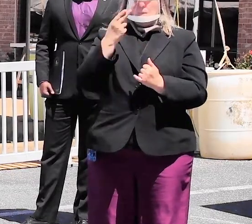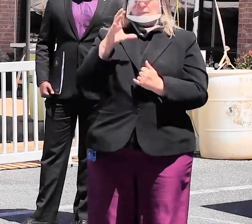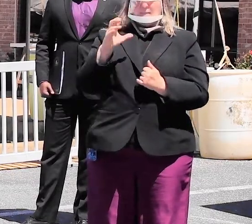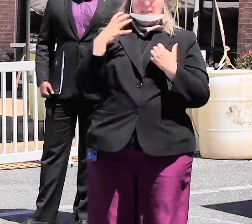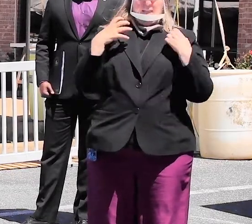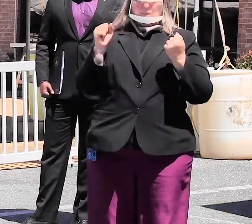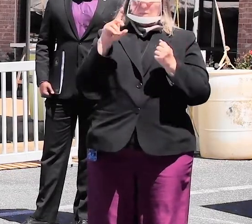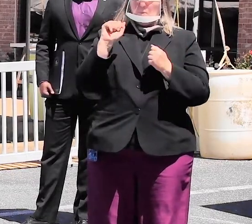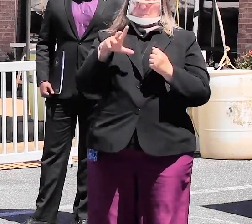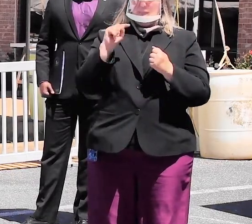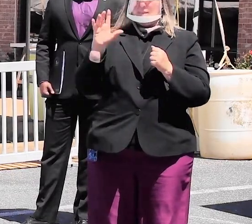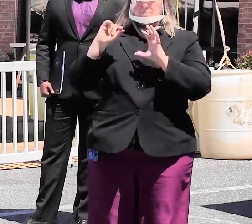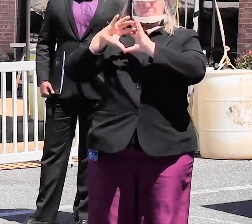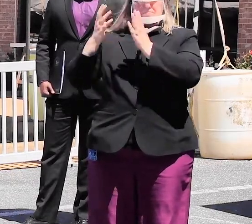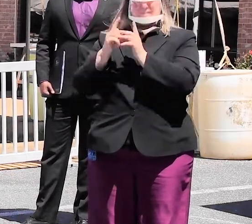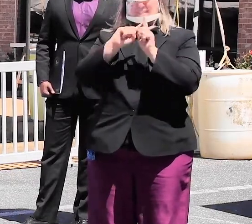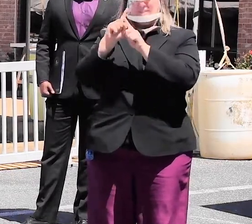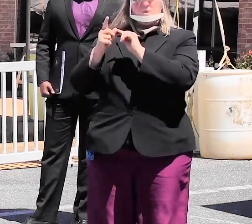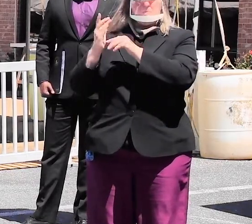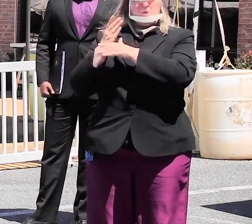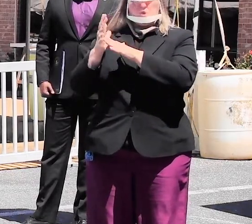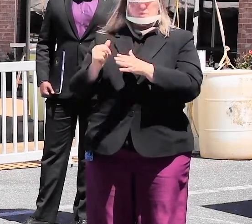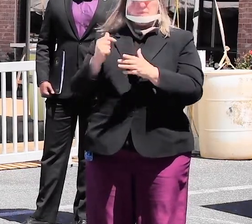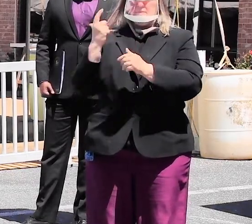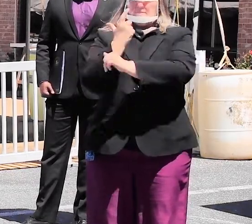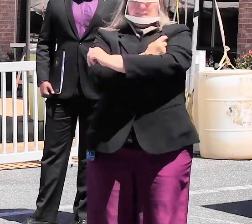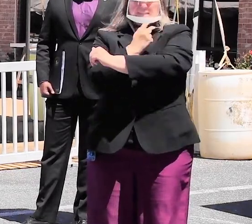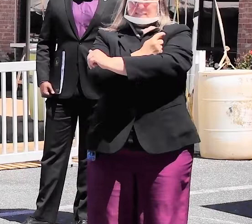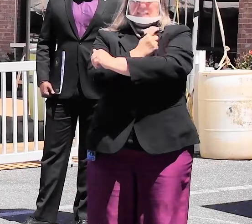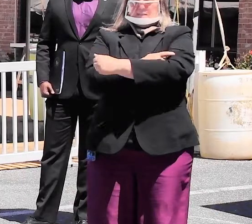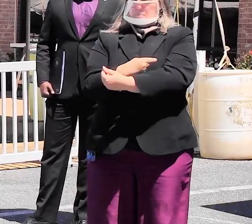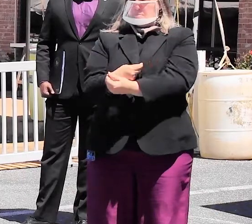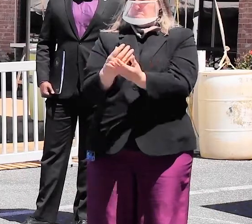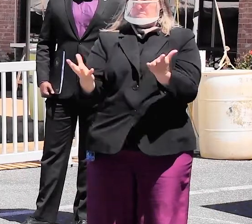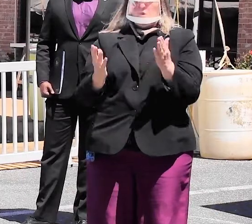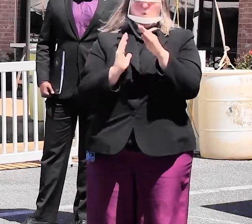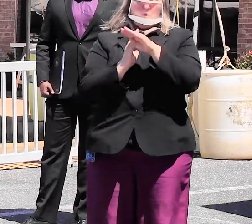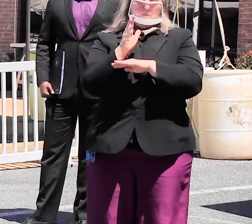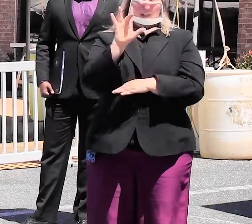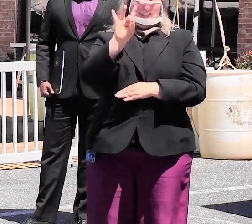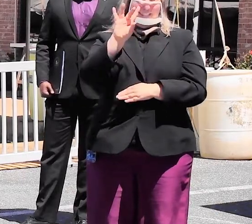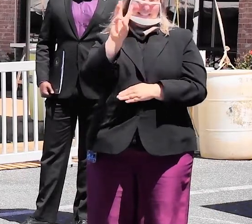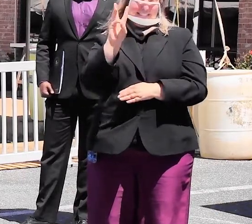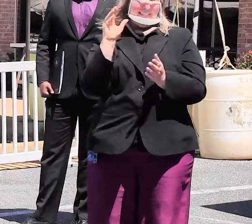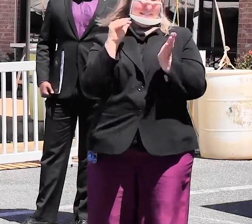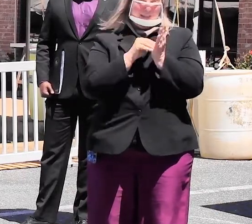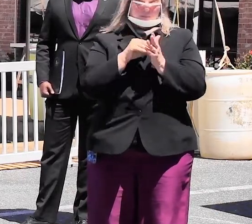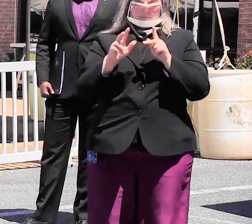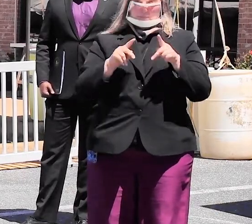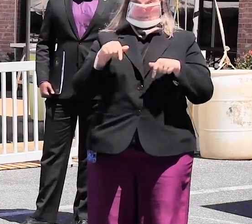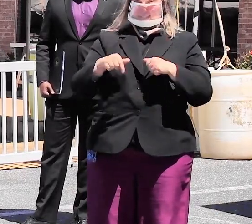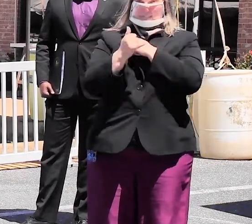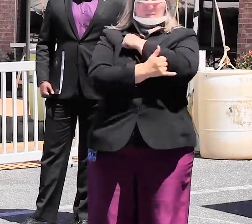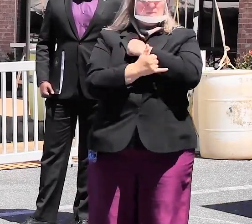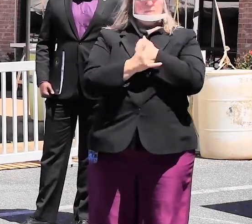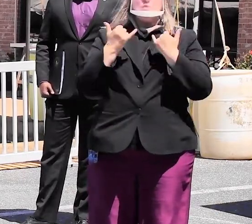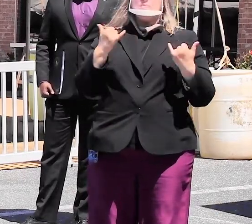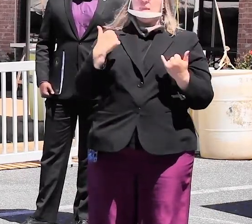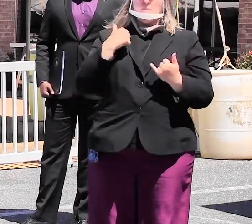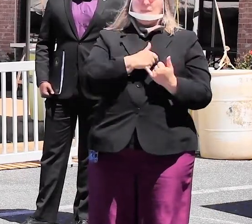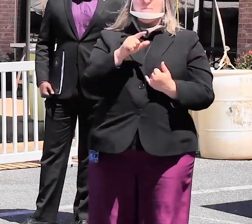collective partners have vaccinated more than 86,000 people in our county. Today, we have